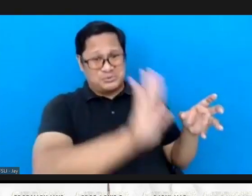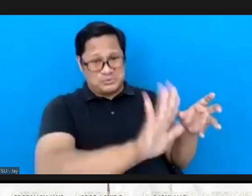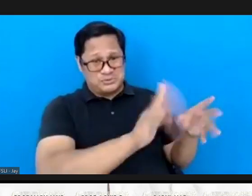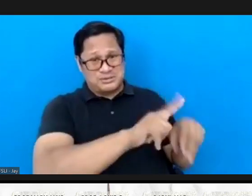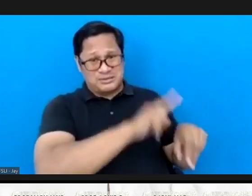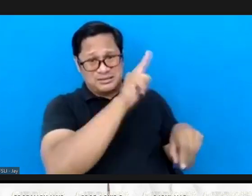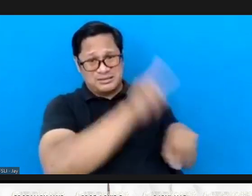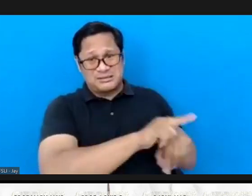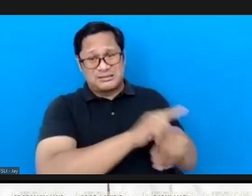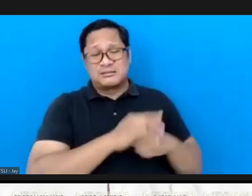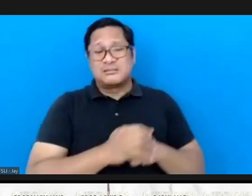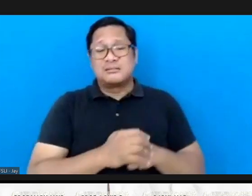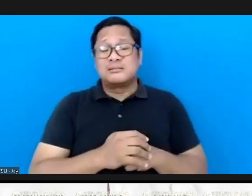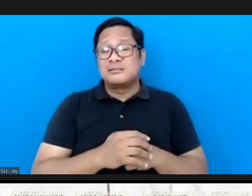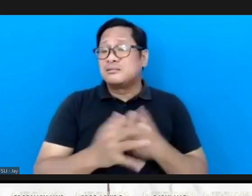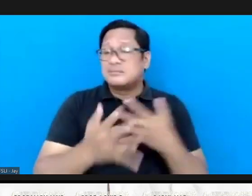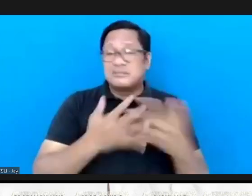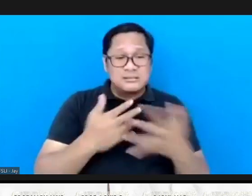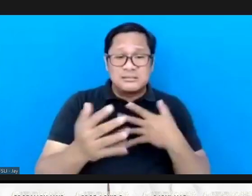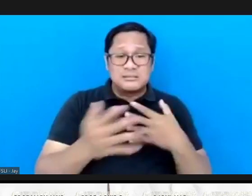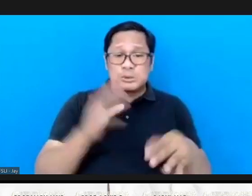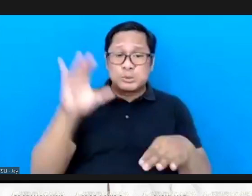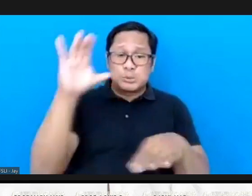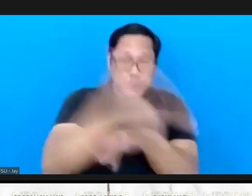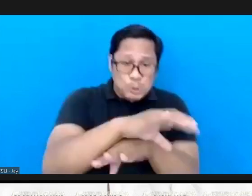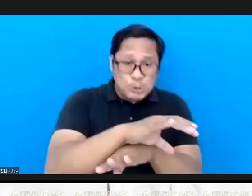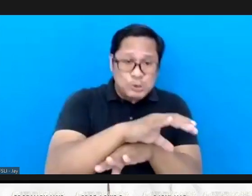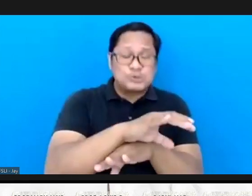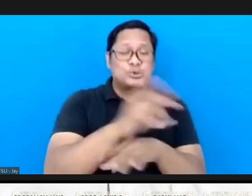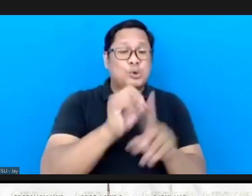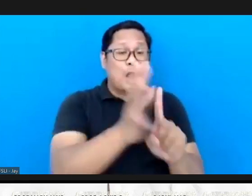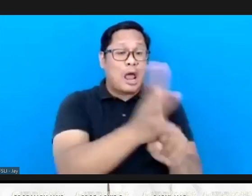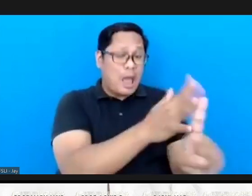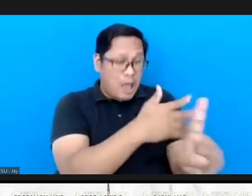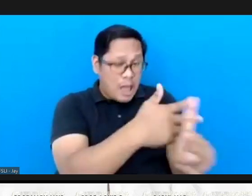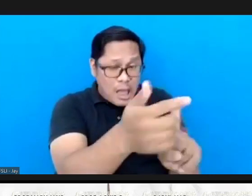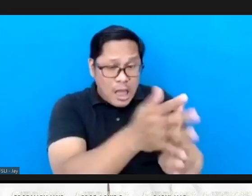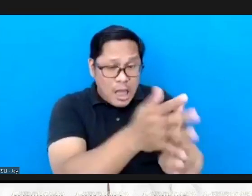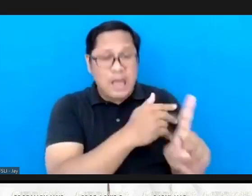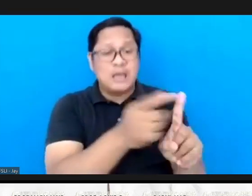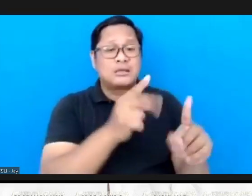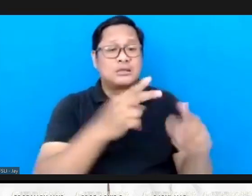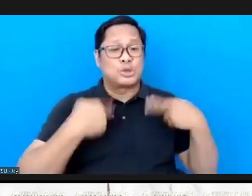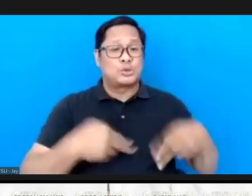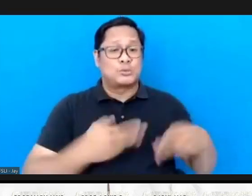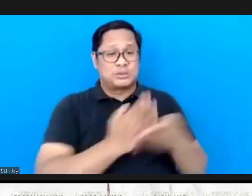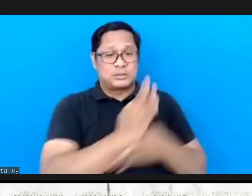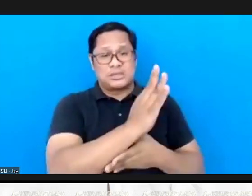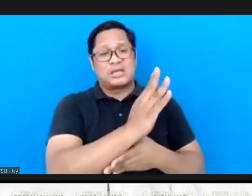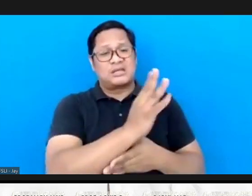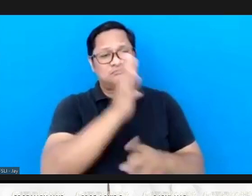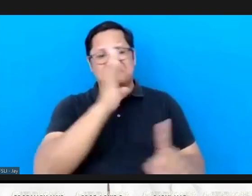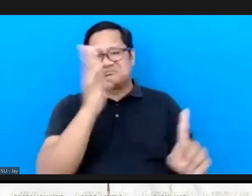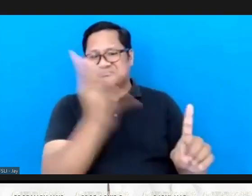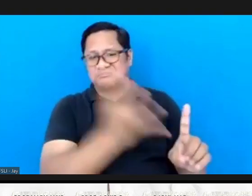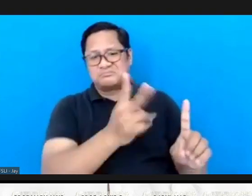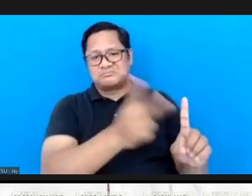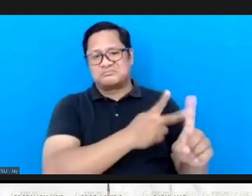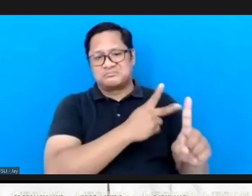lands, either by force and deception, where their human rights are grossly violated.